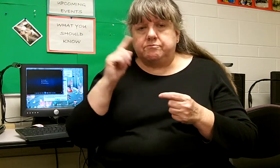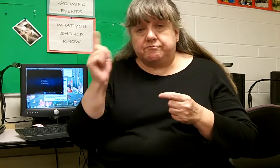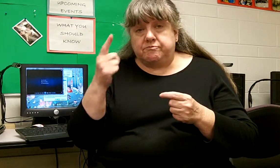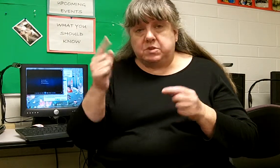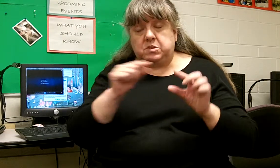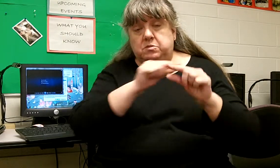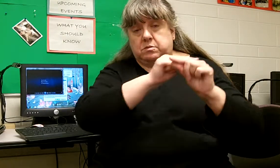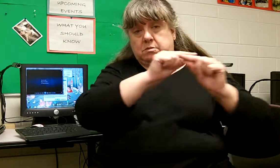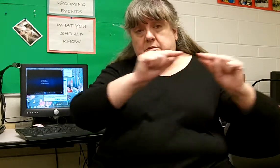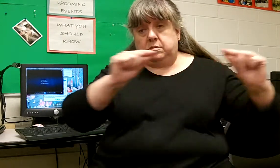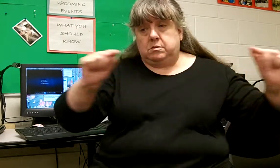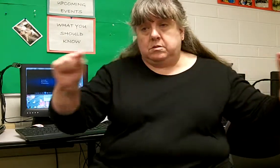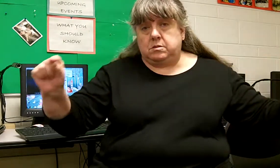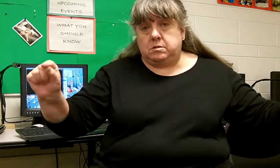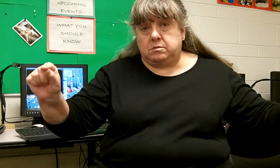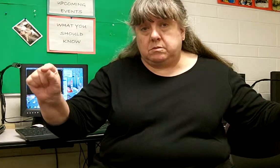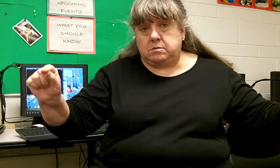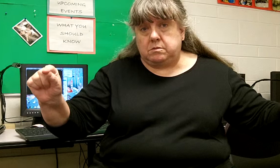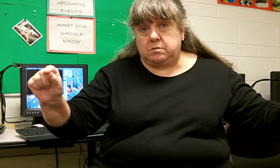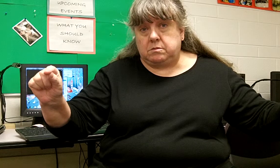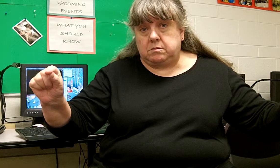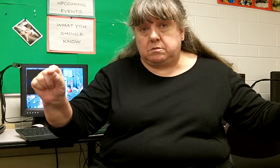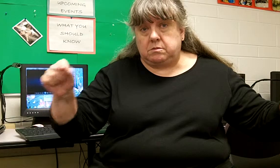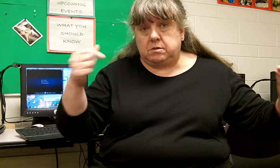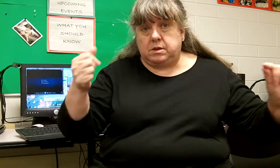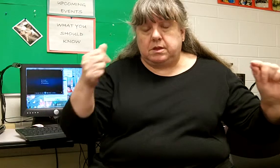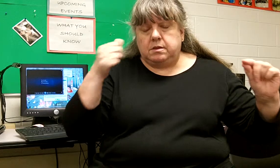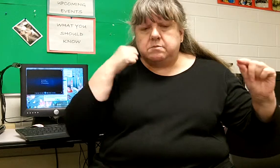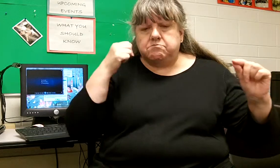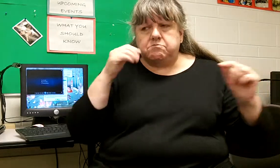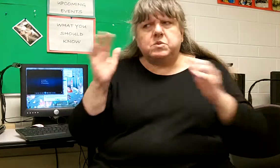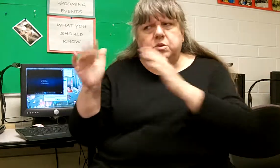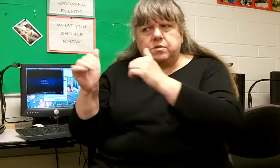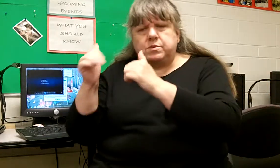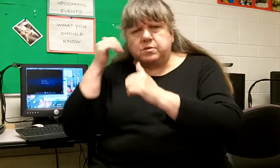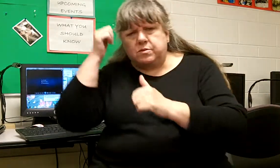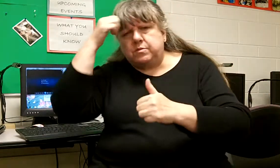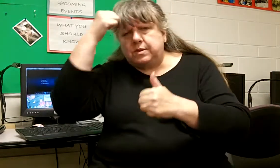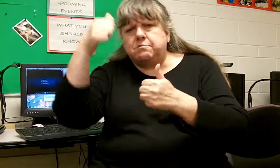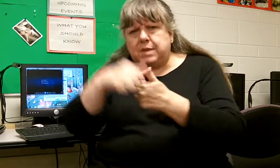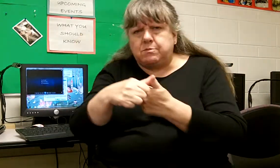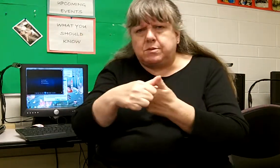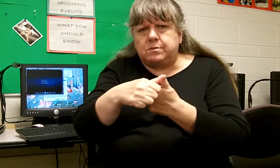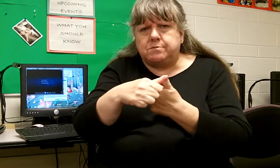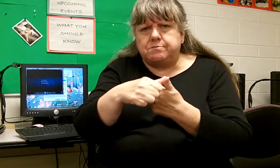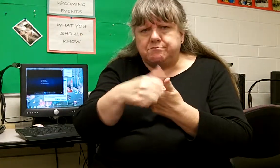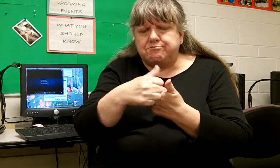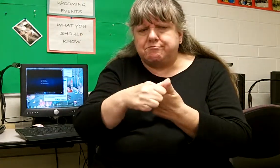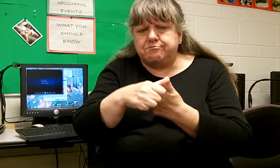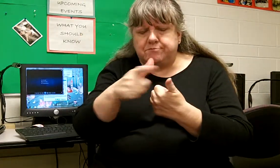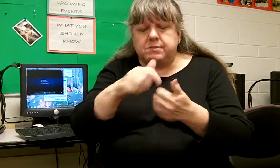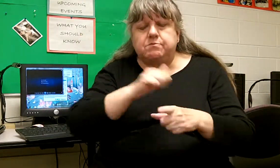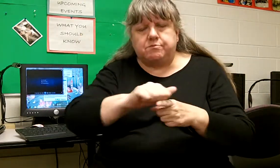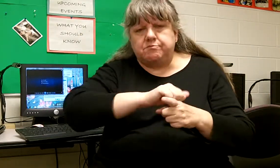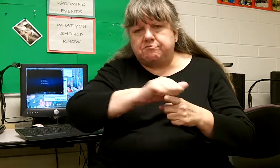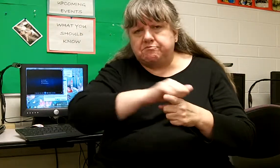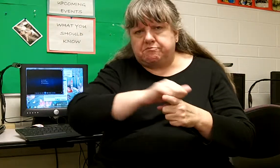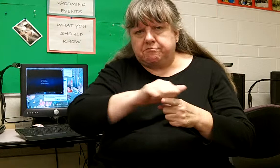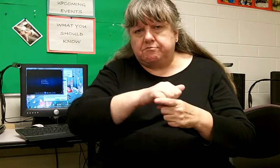practice you do, you'll hopefully memorize these, and you'll do these problems in like half a second. I promise you. You just got to keep practicing. Let's say